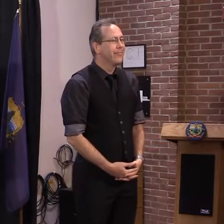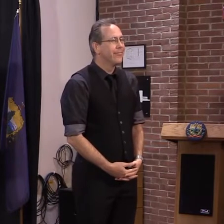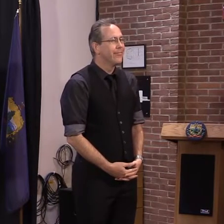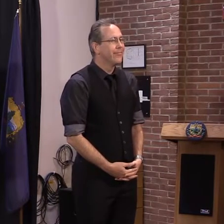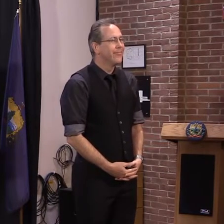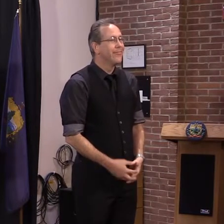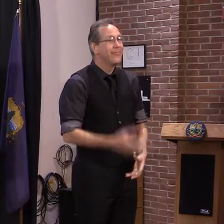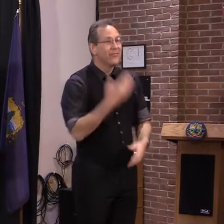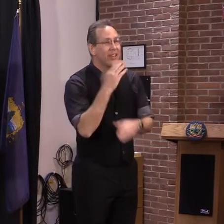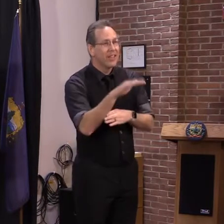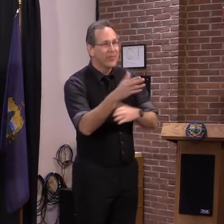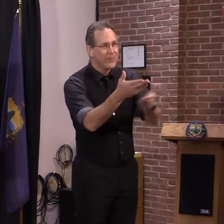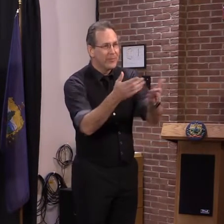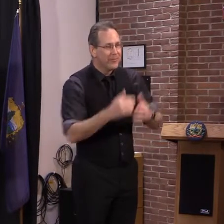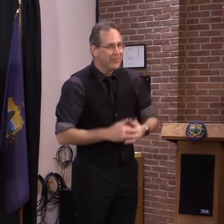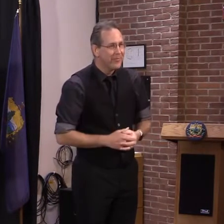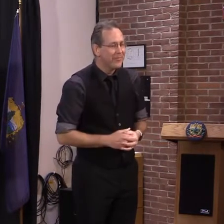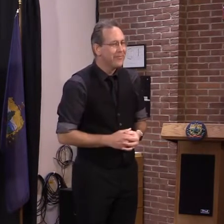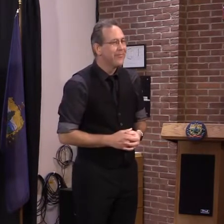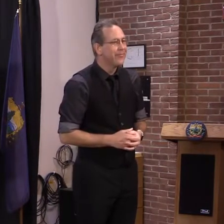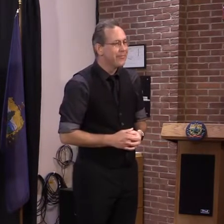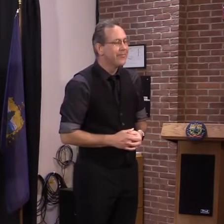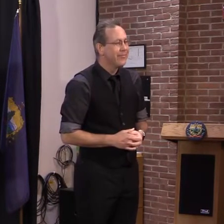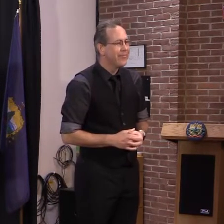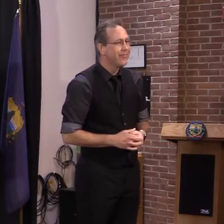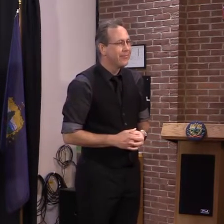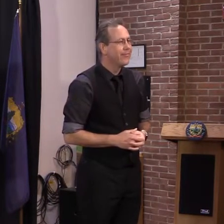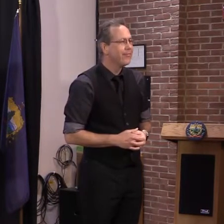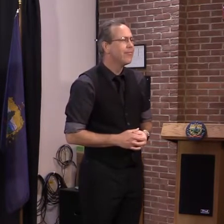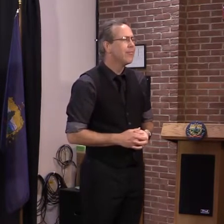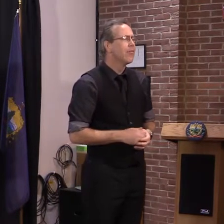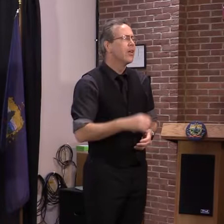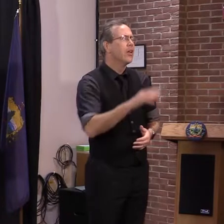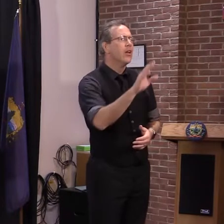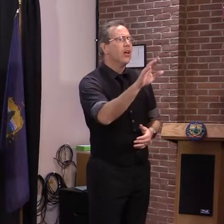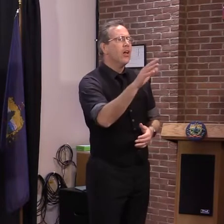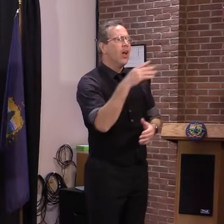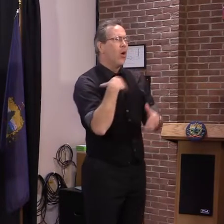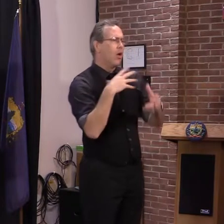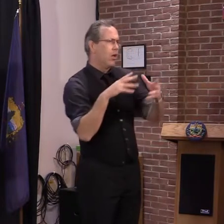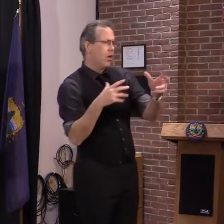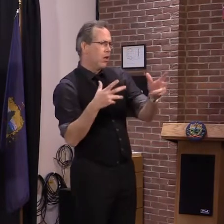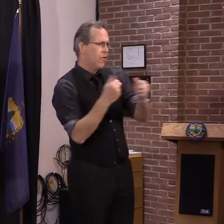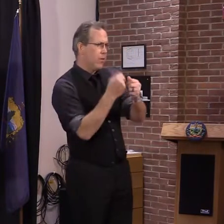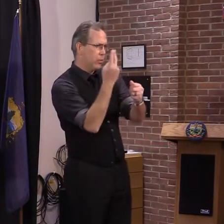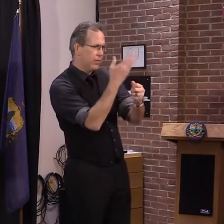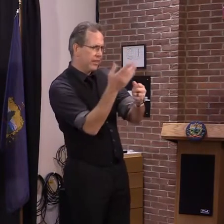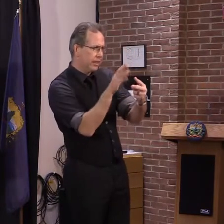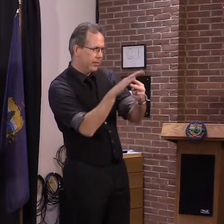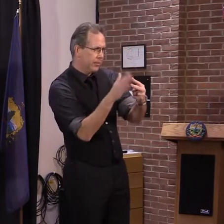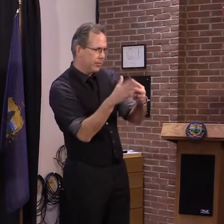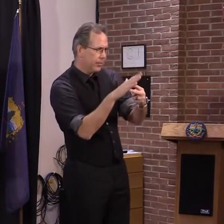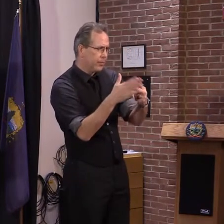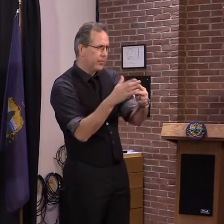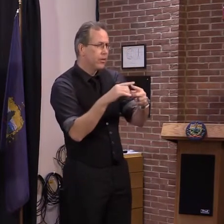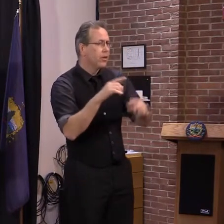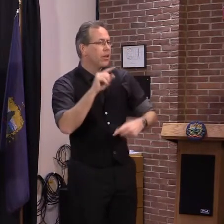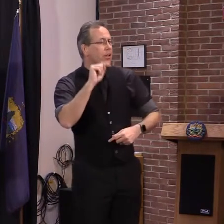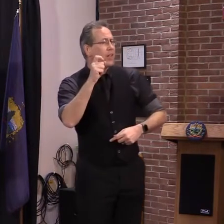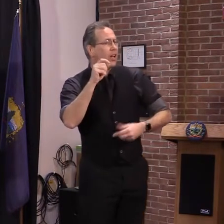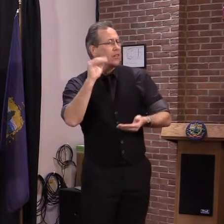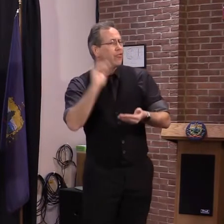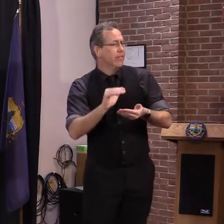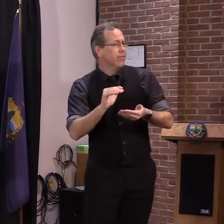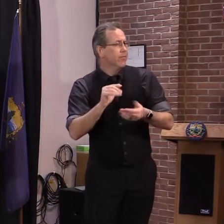Good afternoon. I want to follow up on the Governor and Commissioner Beaulieu's comments about tax relief. I want to